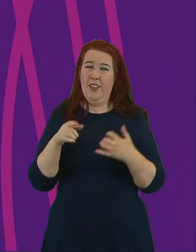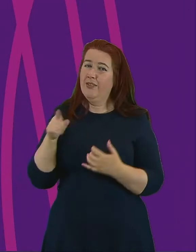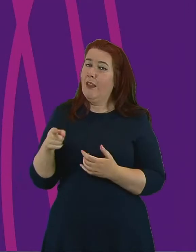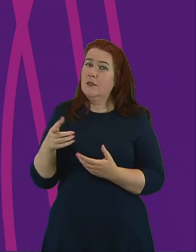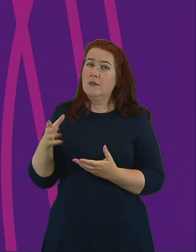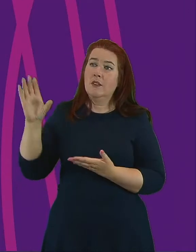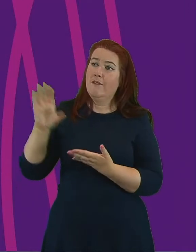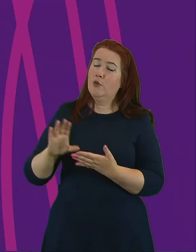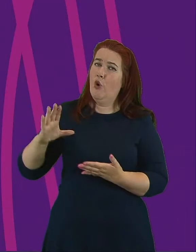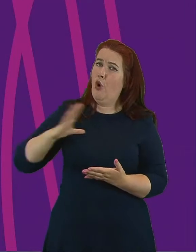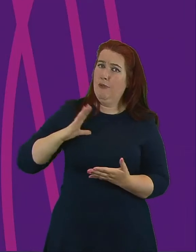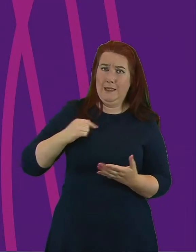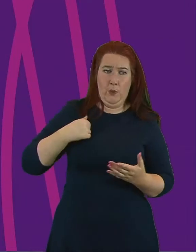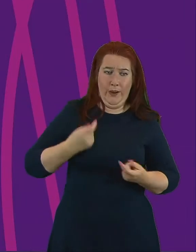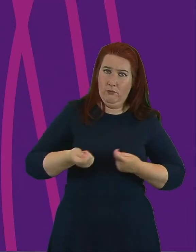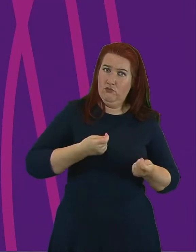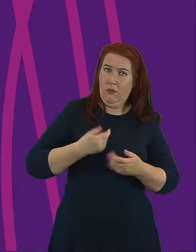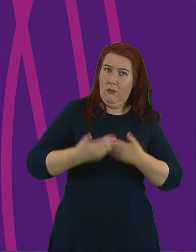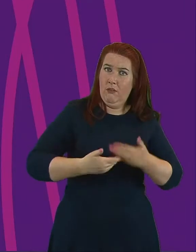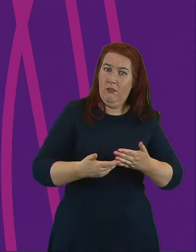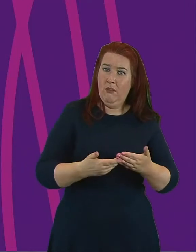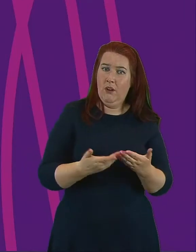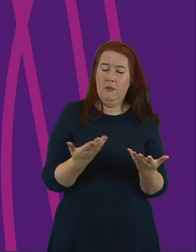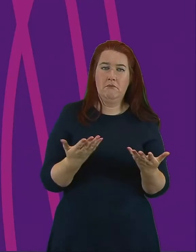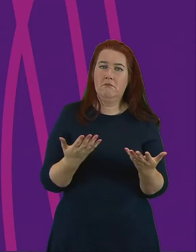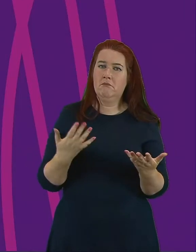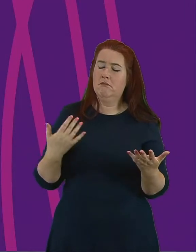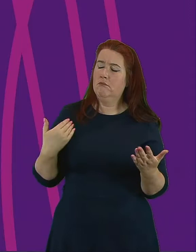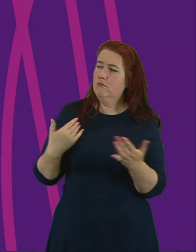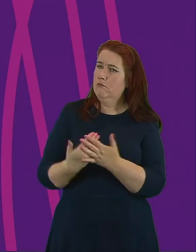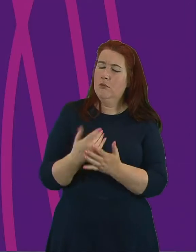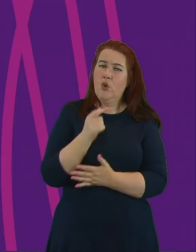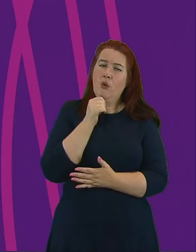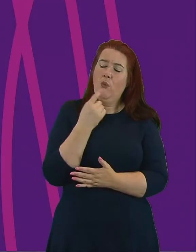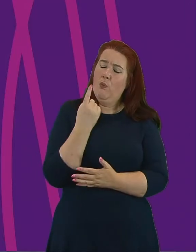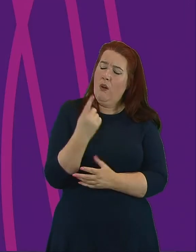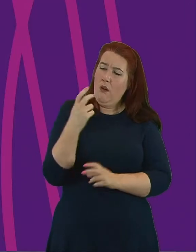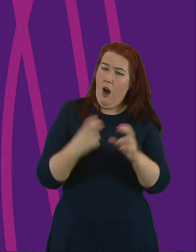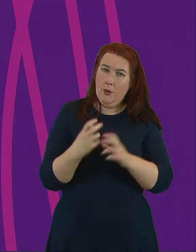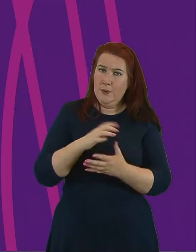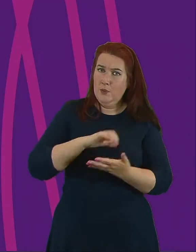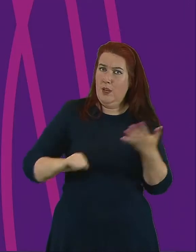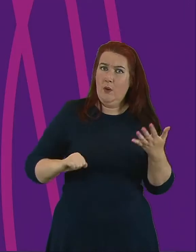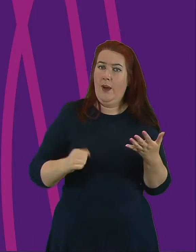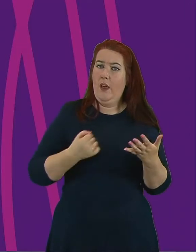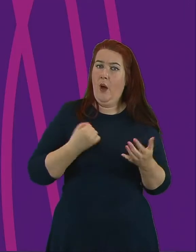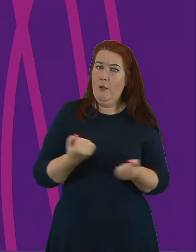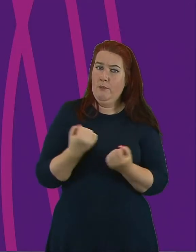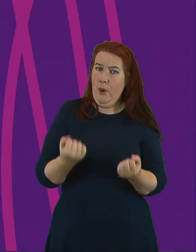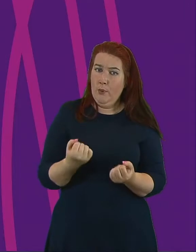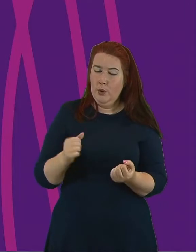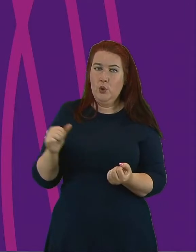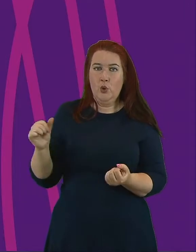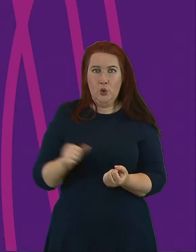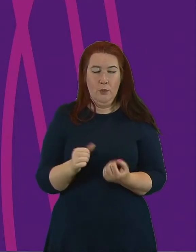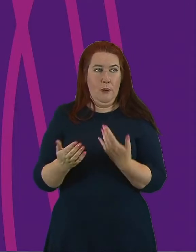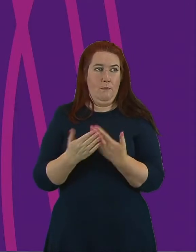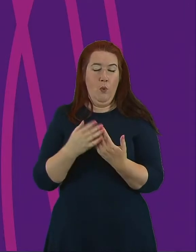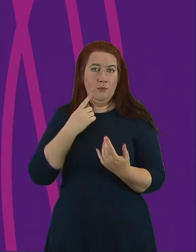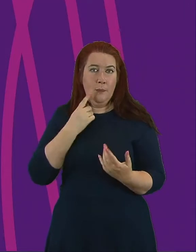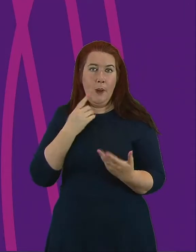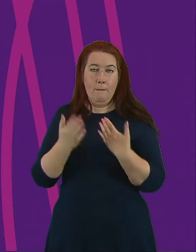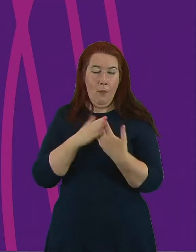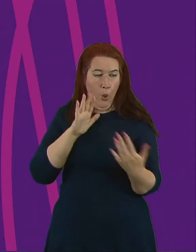the devolved administrations. And there's not been a single argument in favour of taking them away. They should be administered in anything more simply and closer to